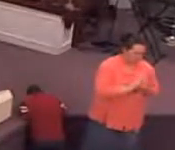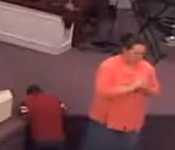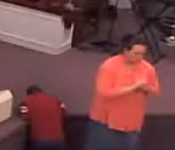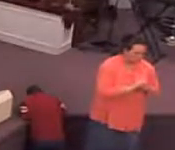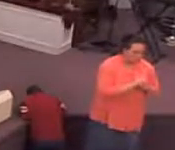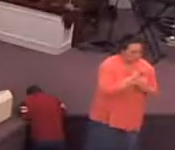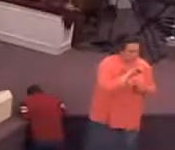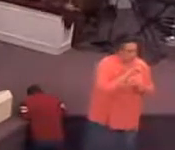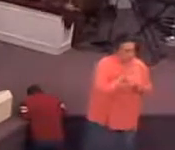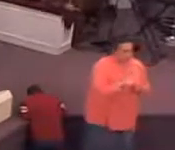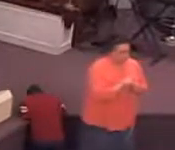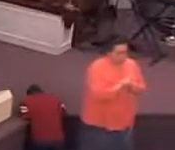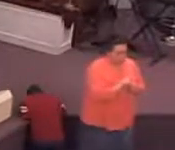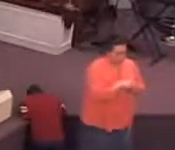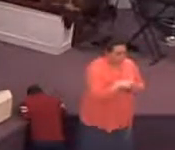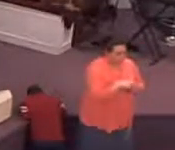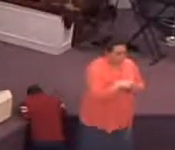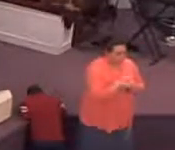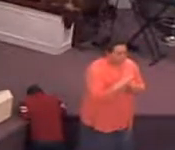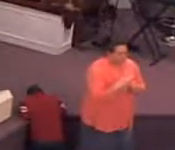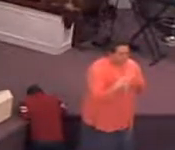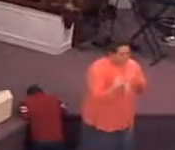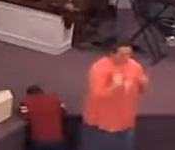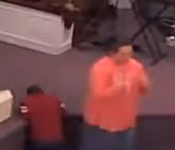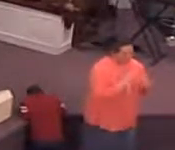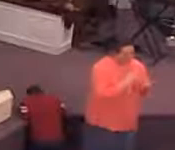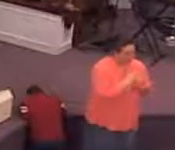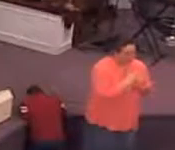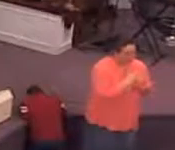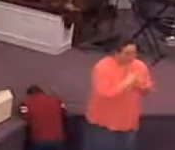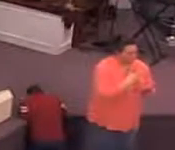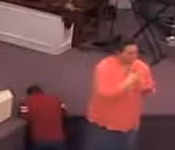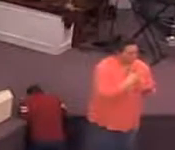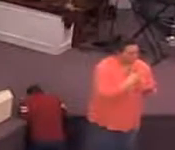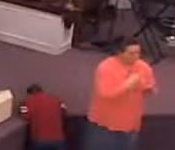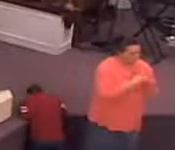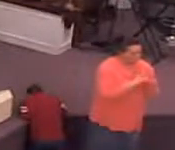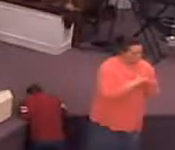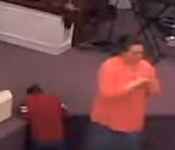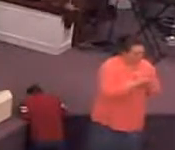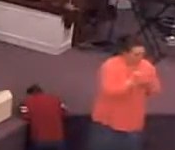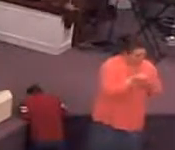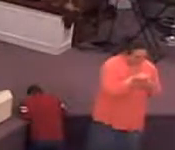Joseph had some convictions when he was in Potiphar's house.